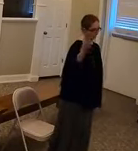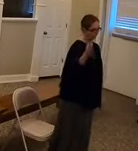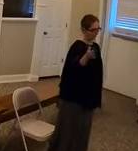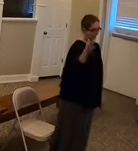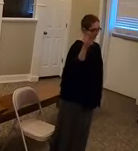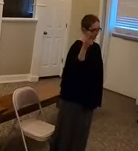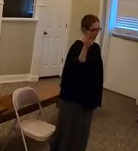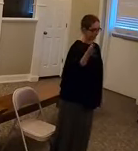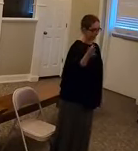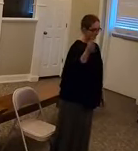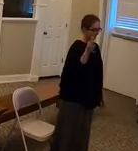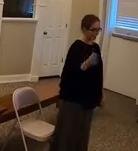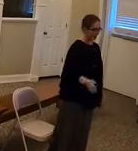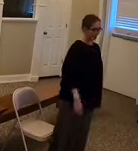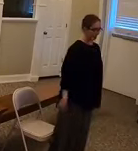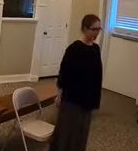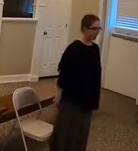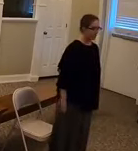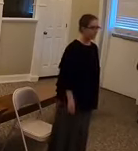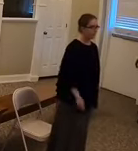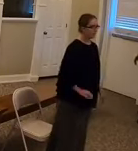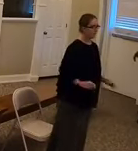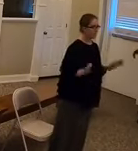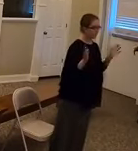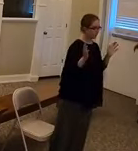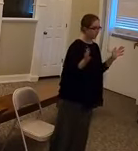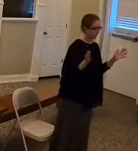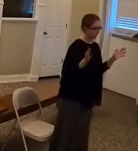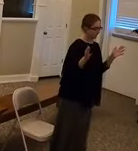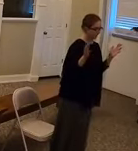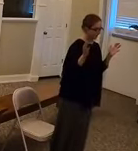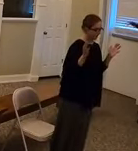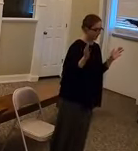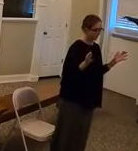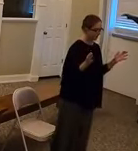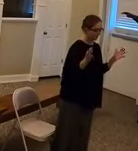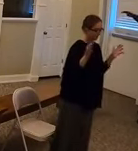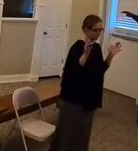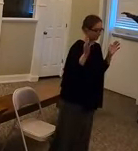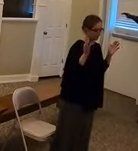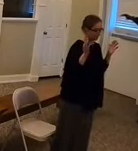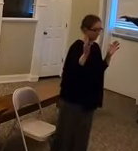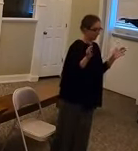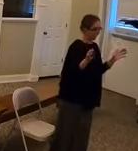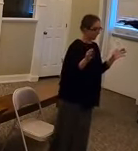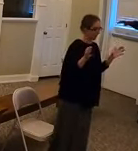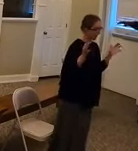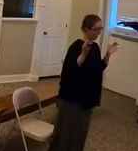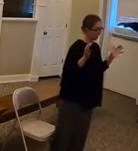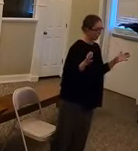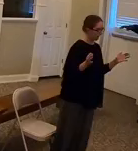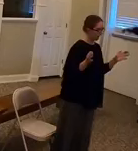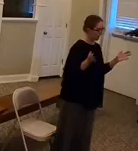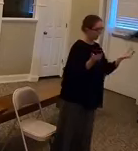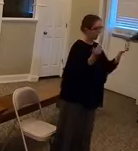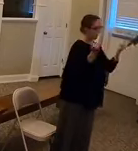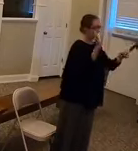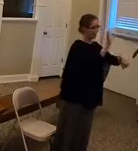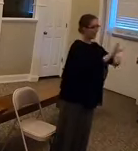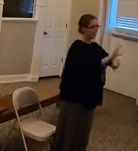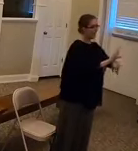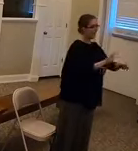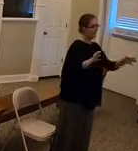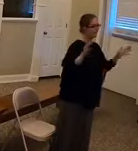tonight, Lord. Hallelujah. In Jesus' name, in Jesus' name, in Jesus' name. Come on,